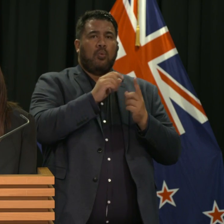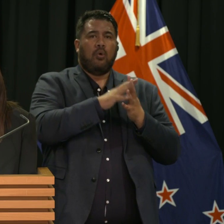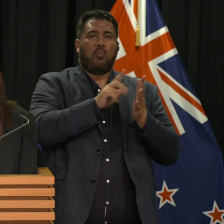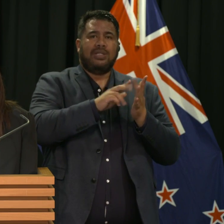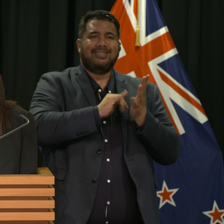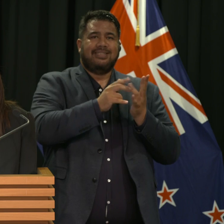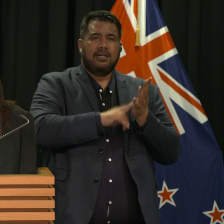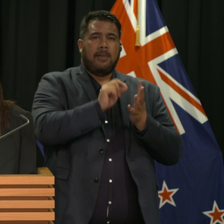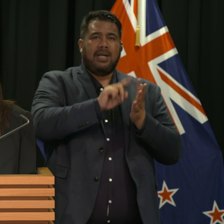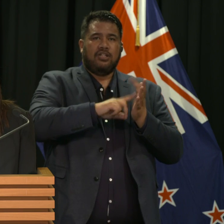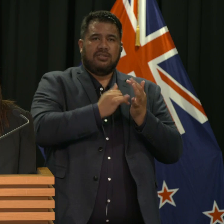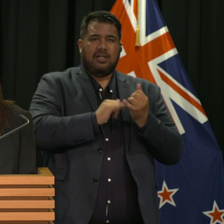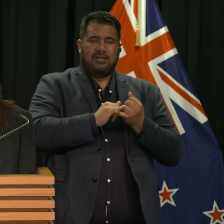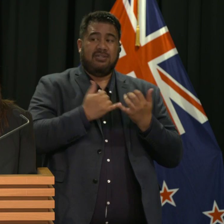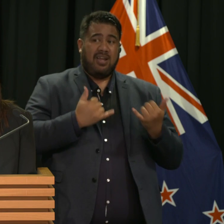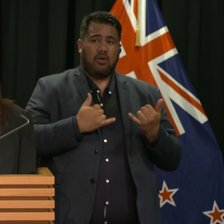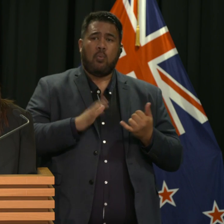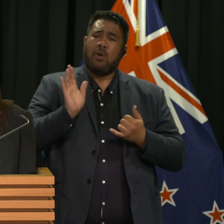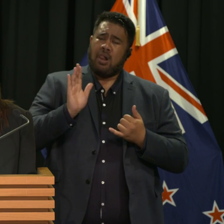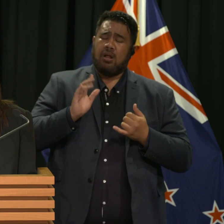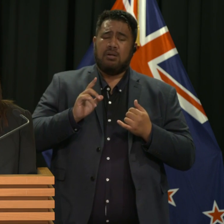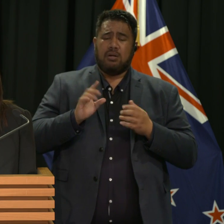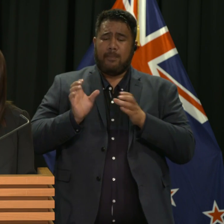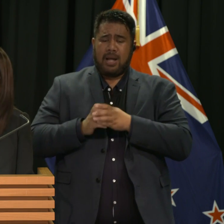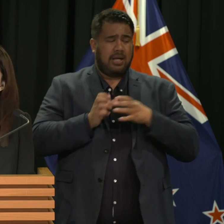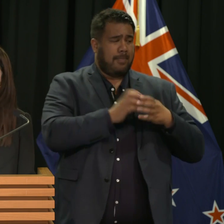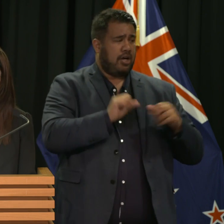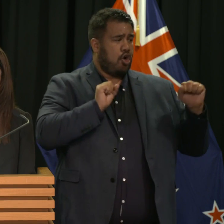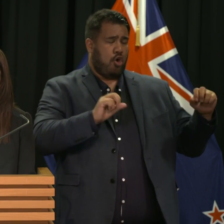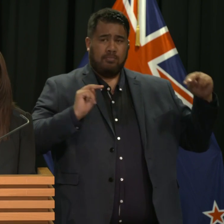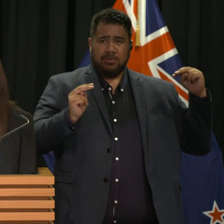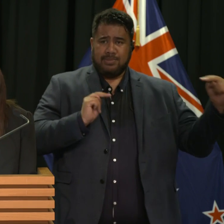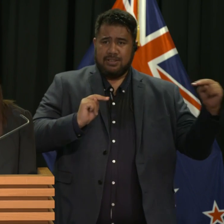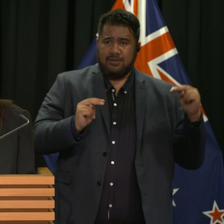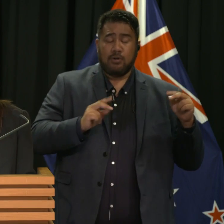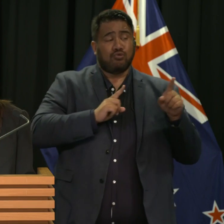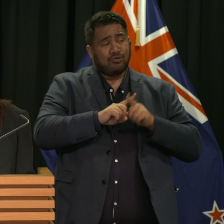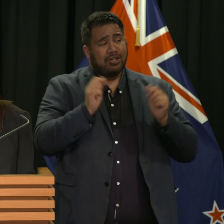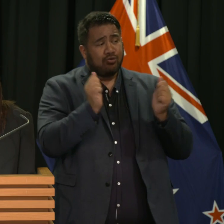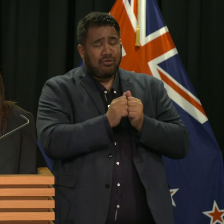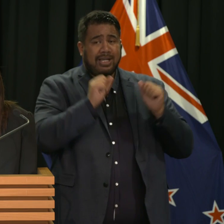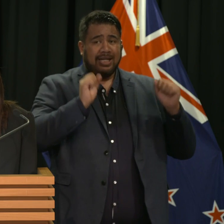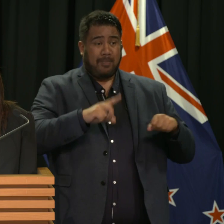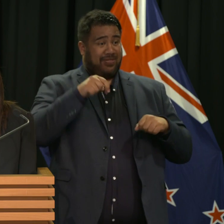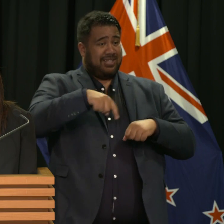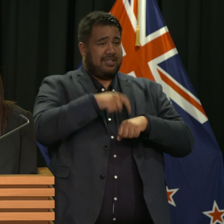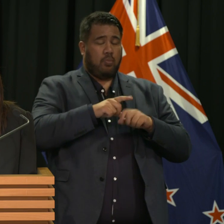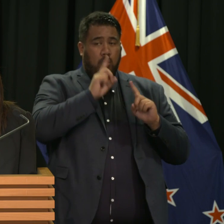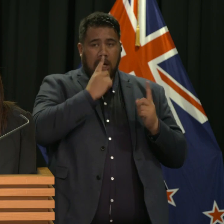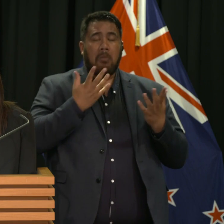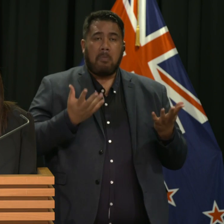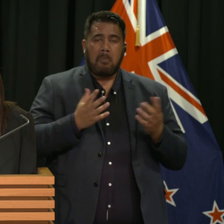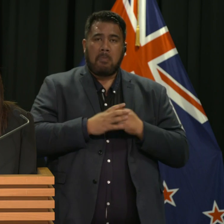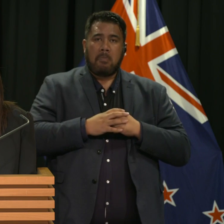Look, of course, we were different parties with different perspectives. We've tried to form consensus, just ultimately we've been unable to do that.